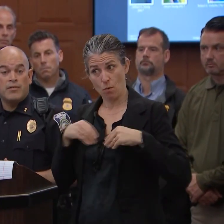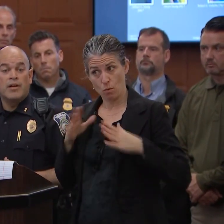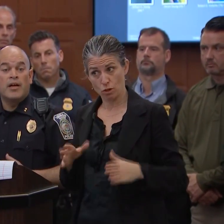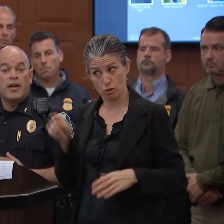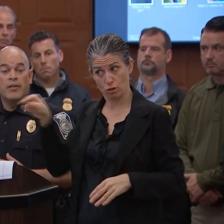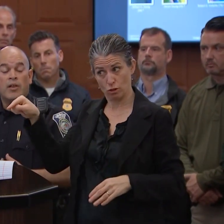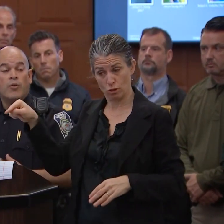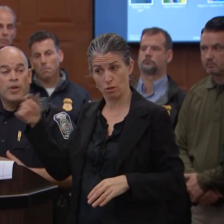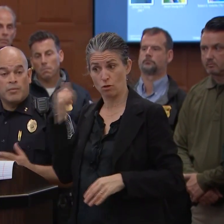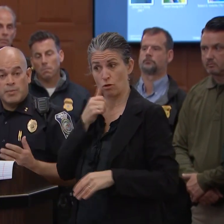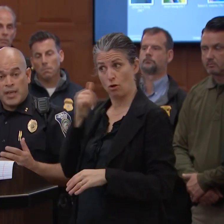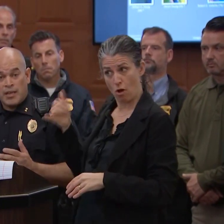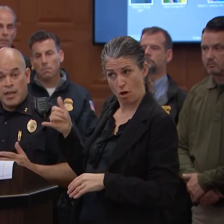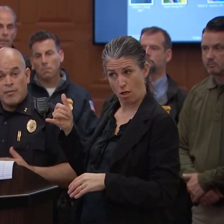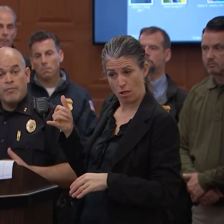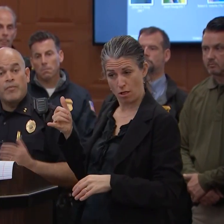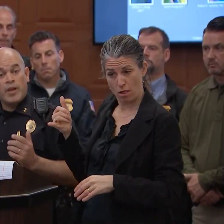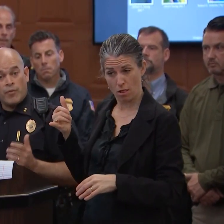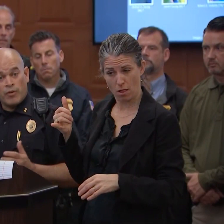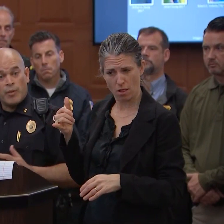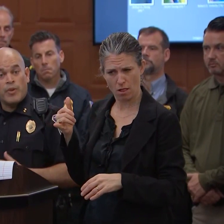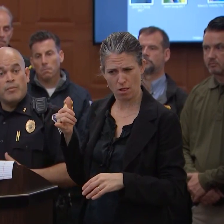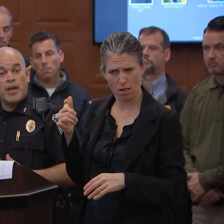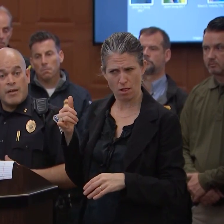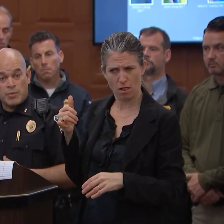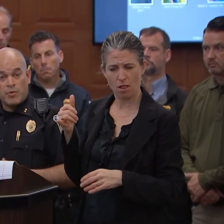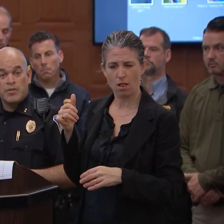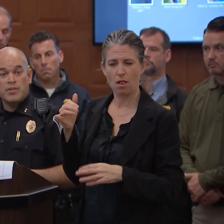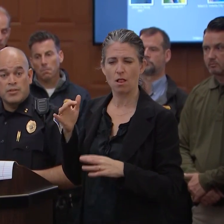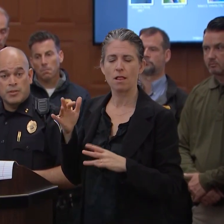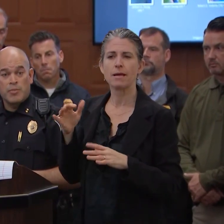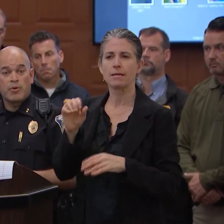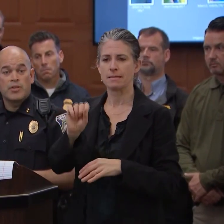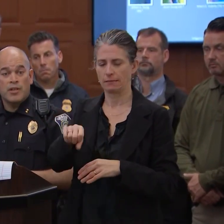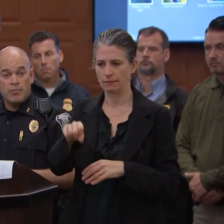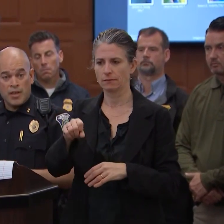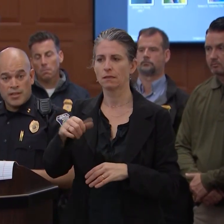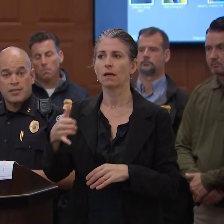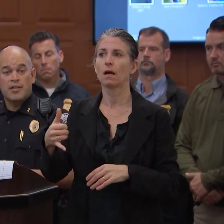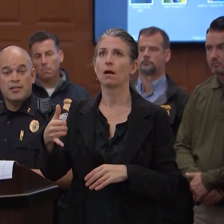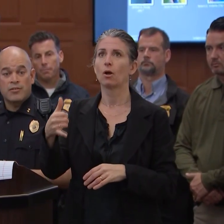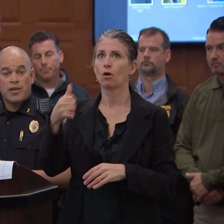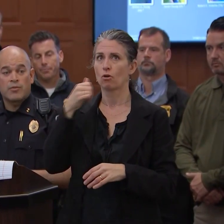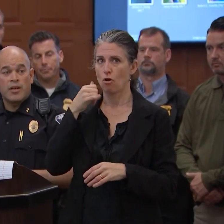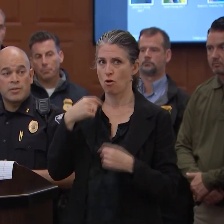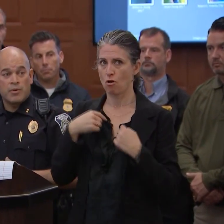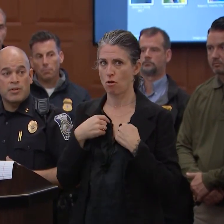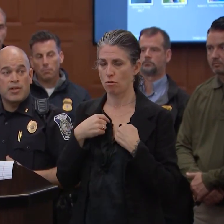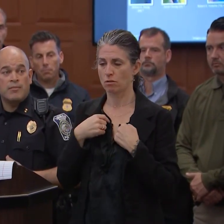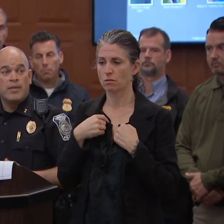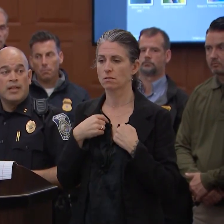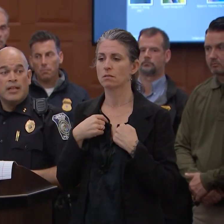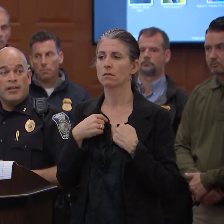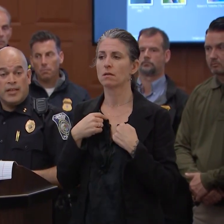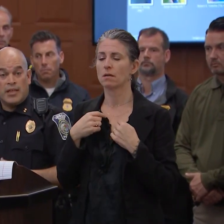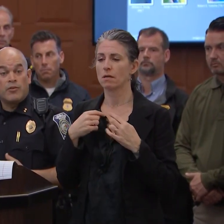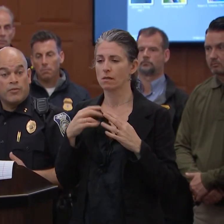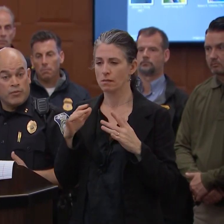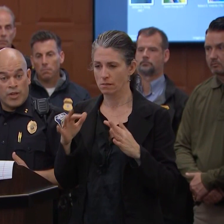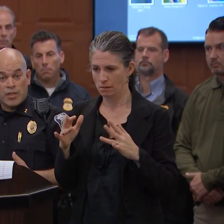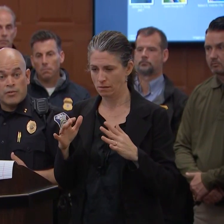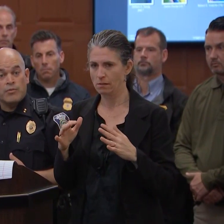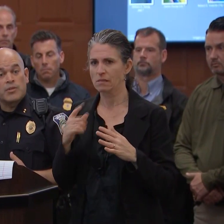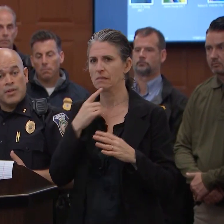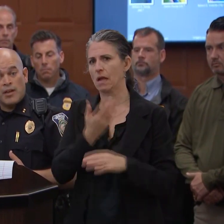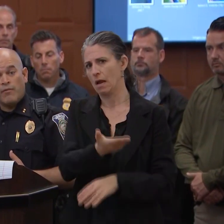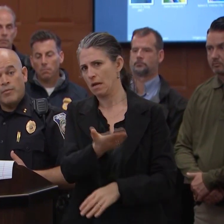agency. We ended up speaking to him. I followed up with him. I have spoken to him. Yes, that is correct. I have spoken to him. He did